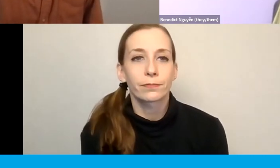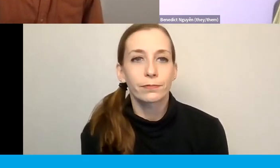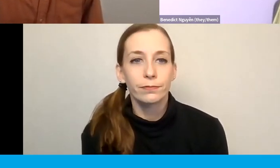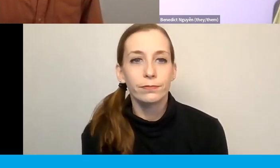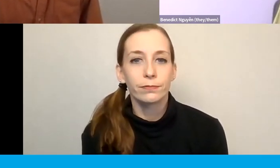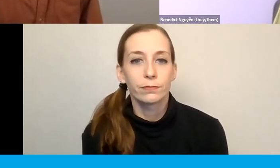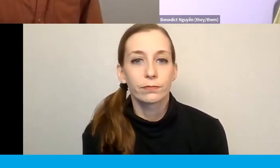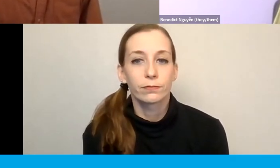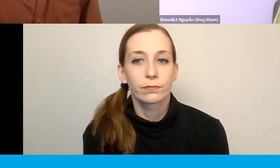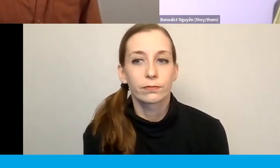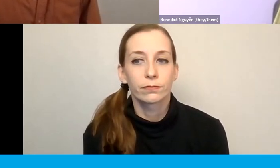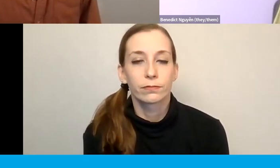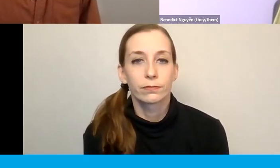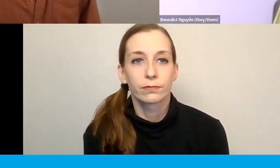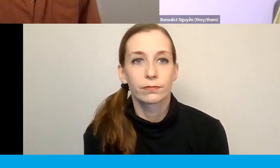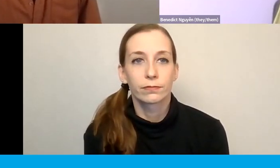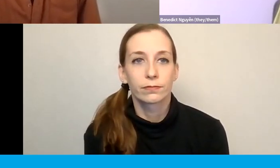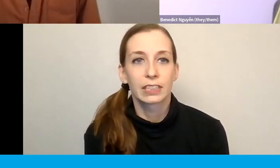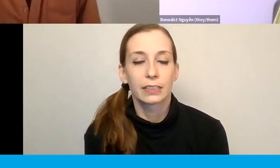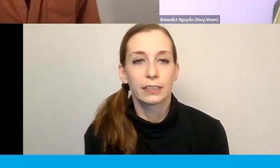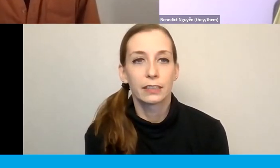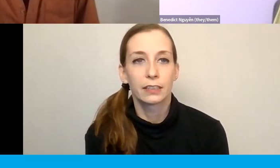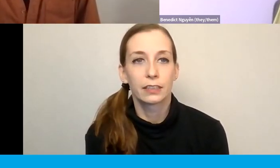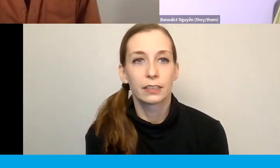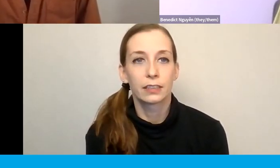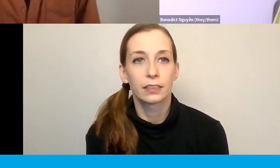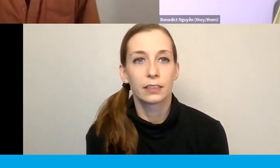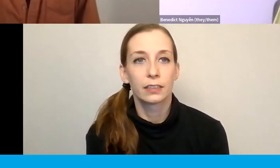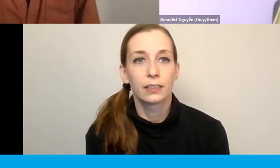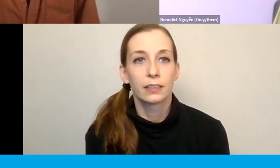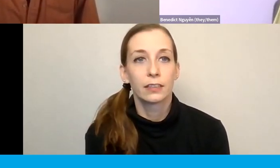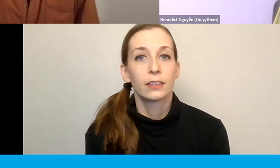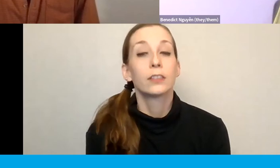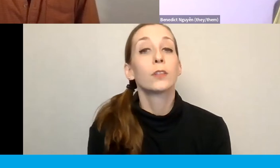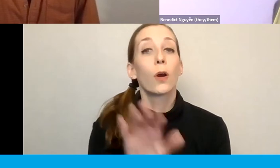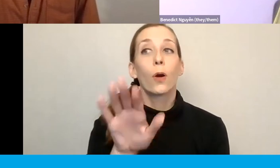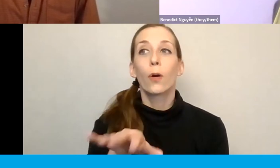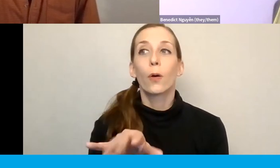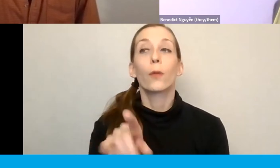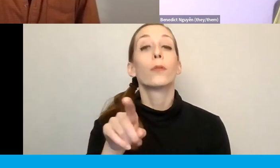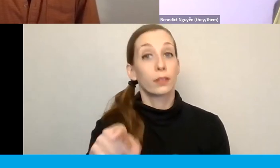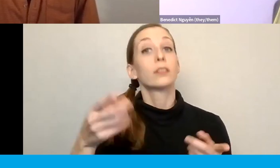with the two videographers that were brought in, I think